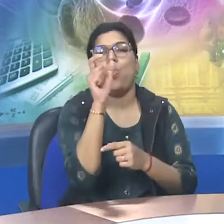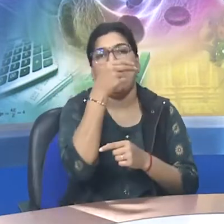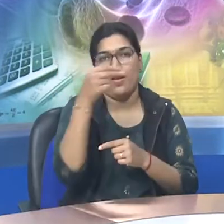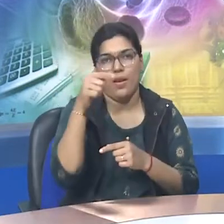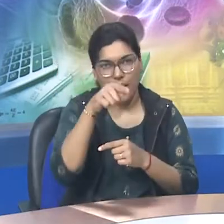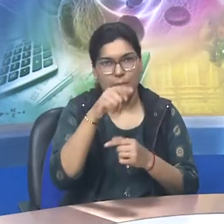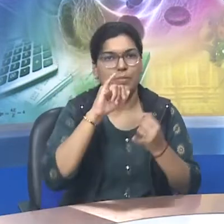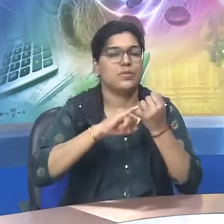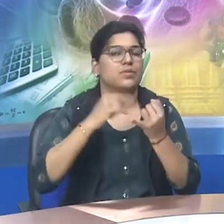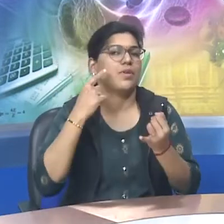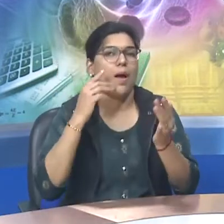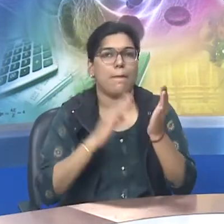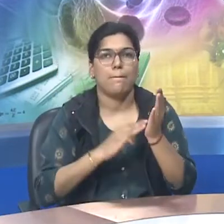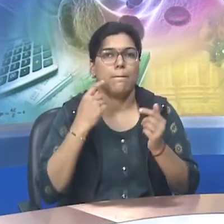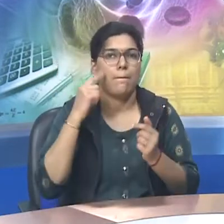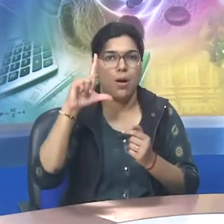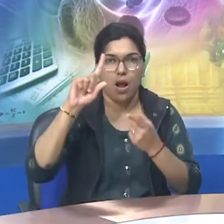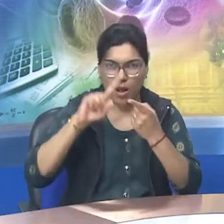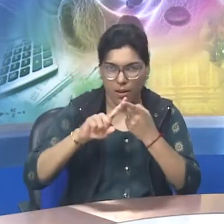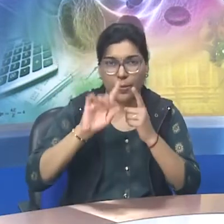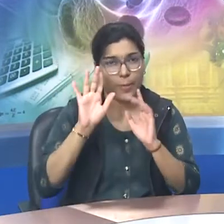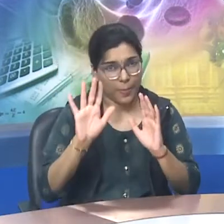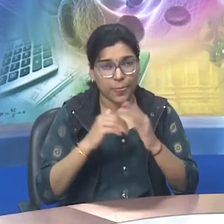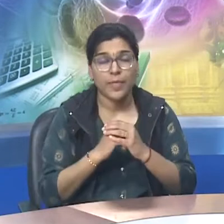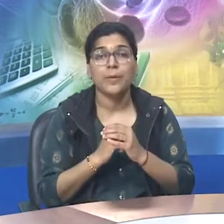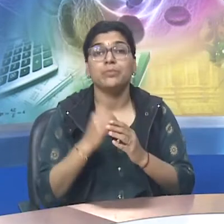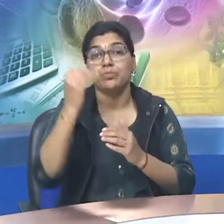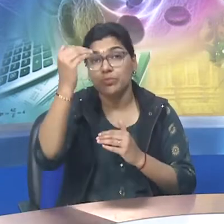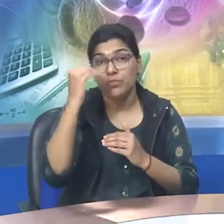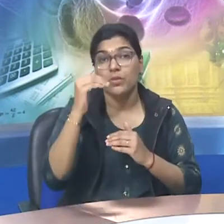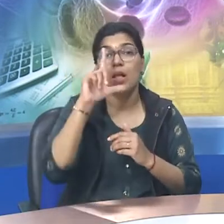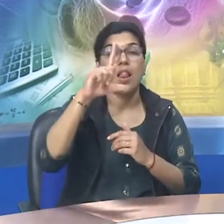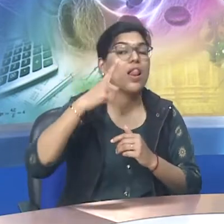faces. So for those words we use like.